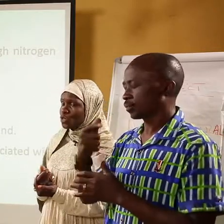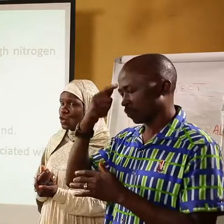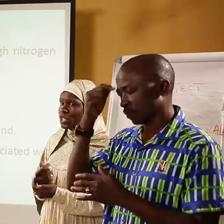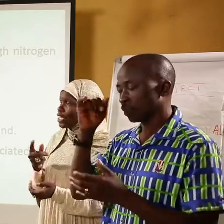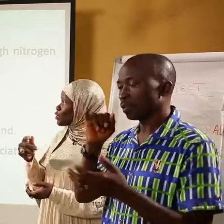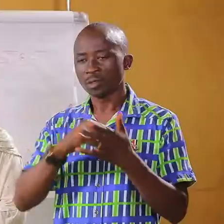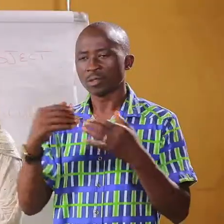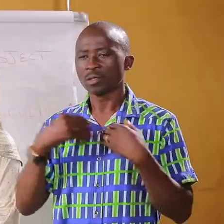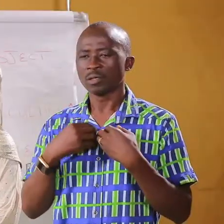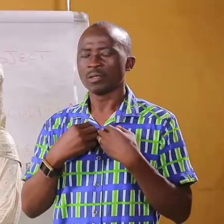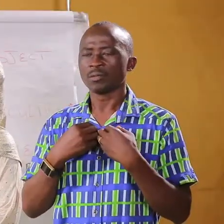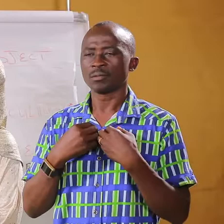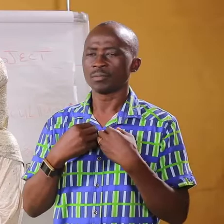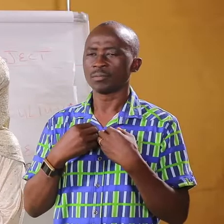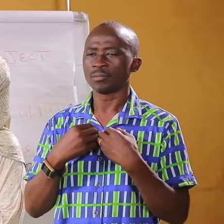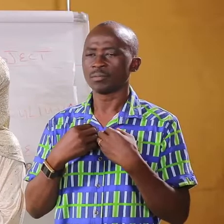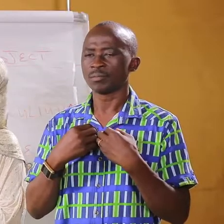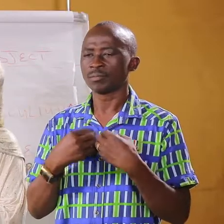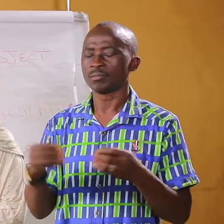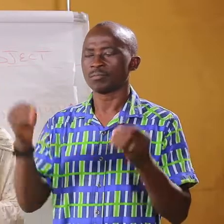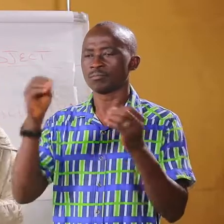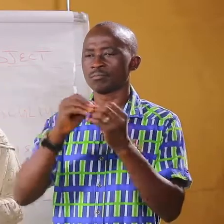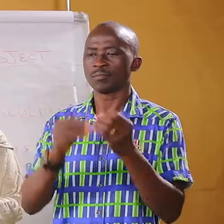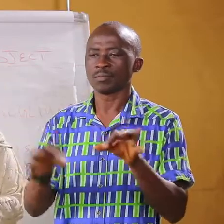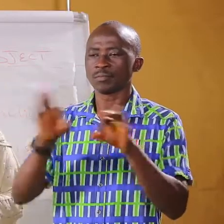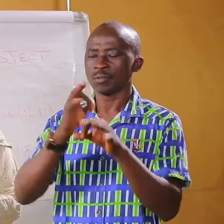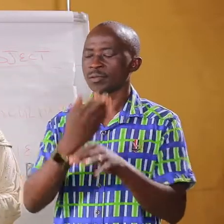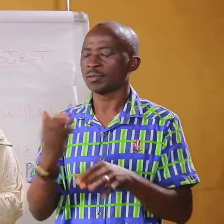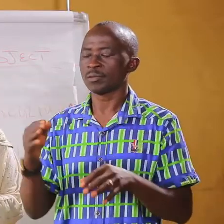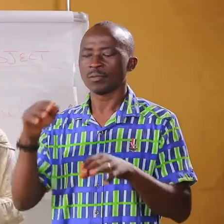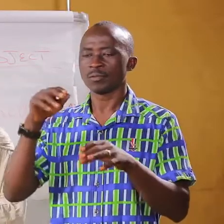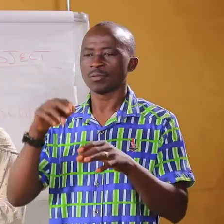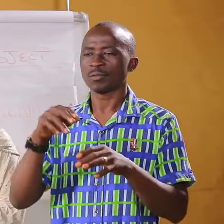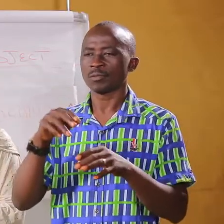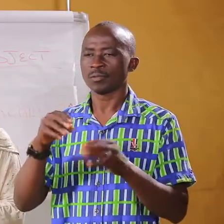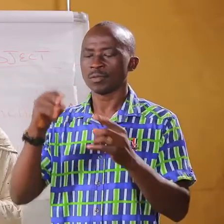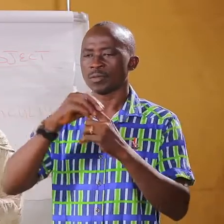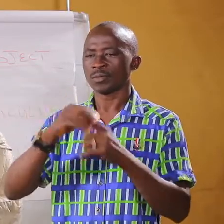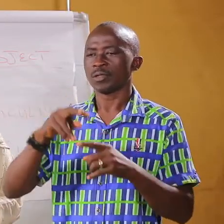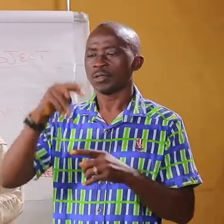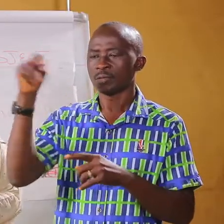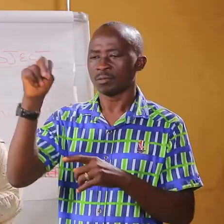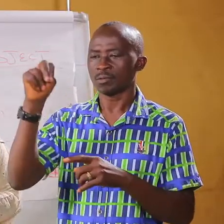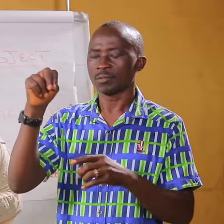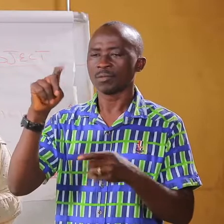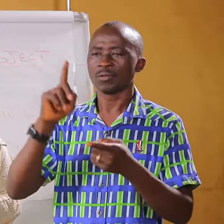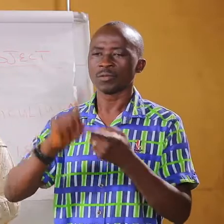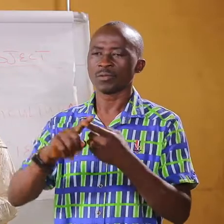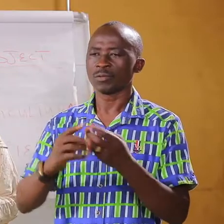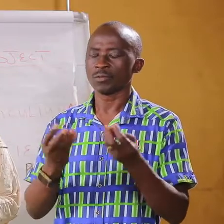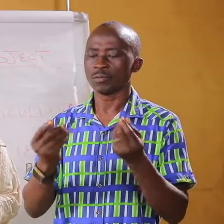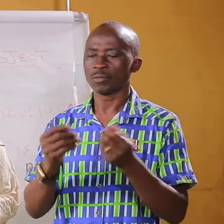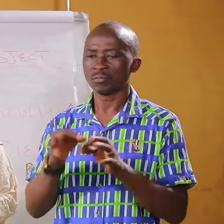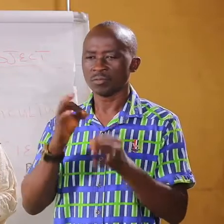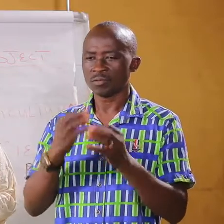because it has what? It has already add nitrogen, or it has already add a nutrient to your soil. And if